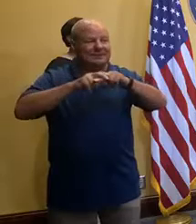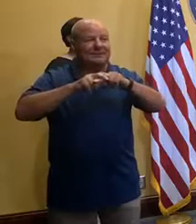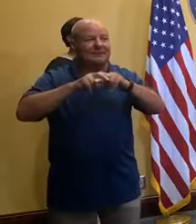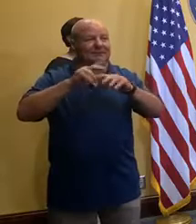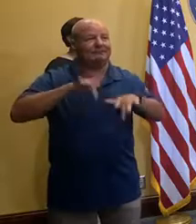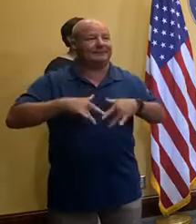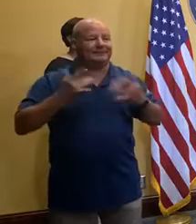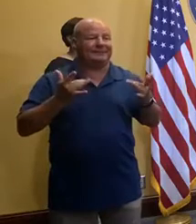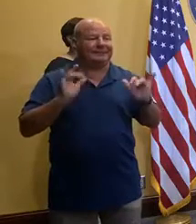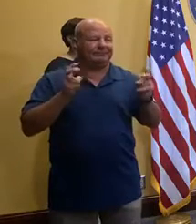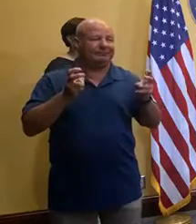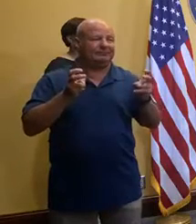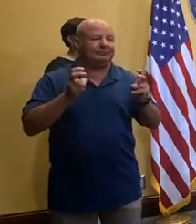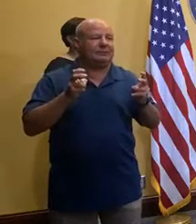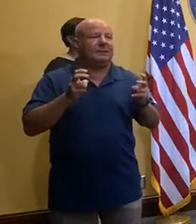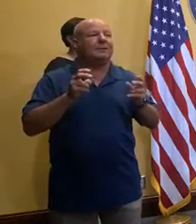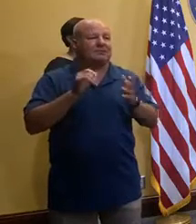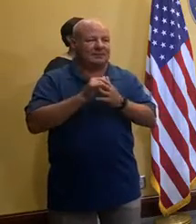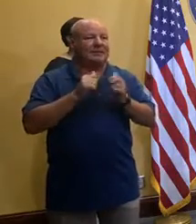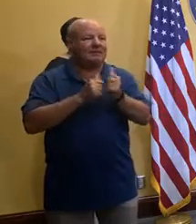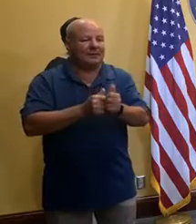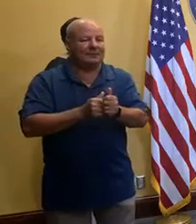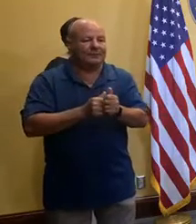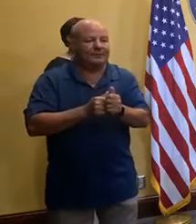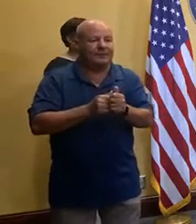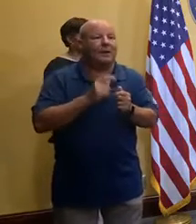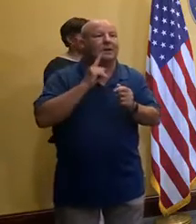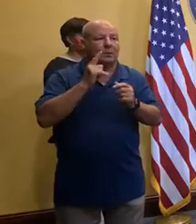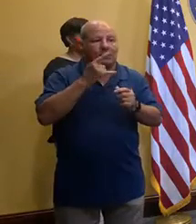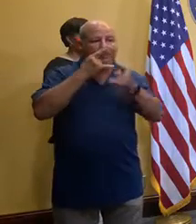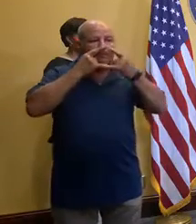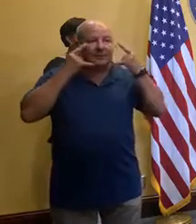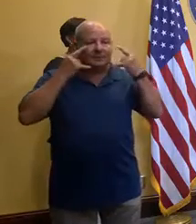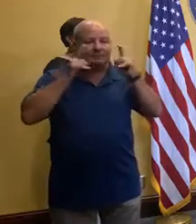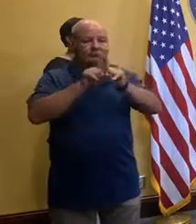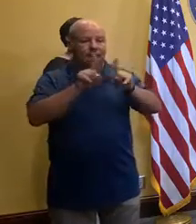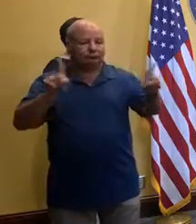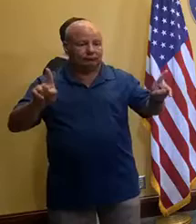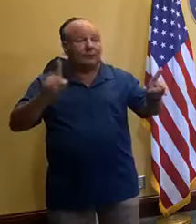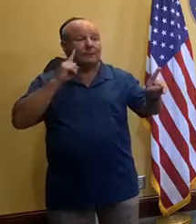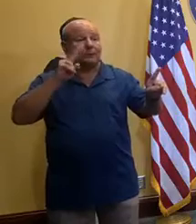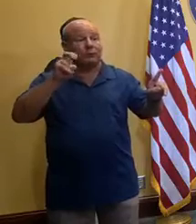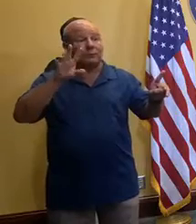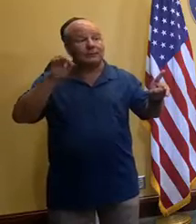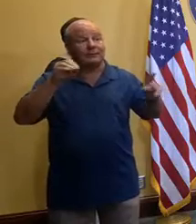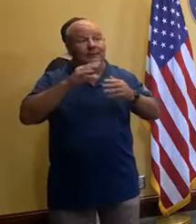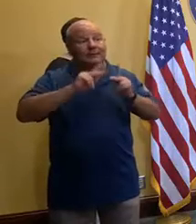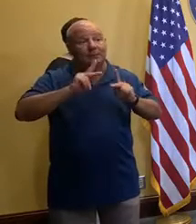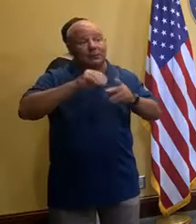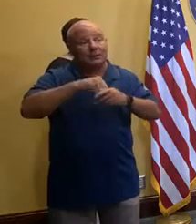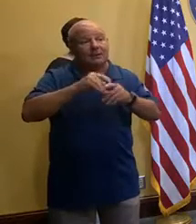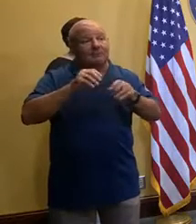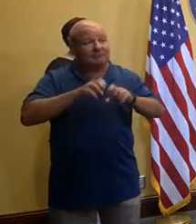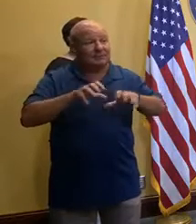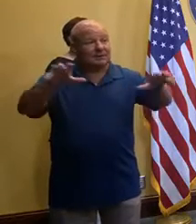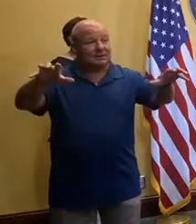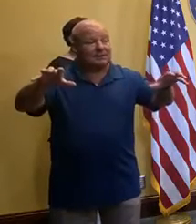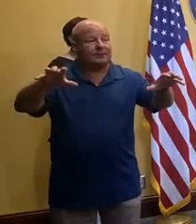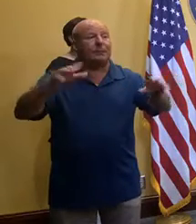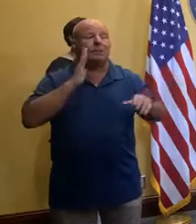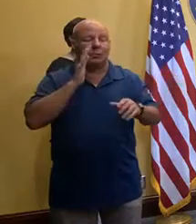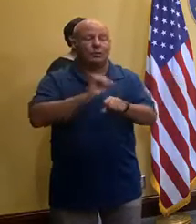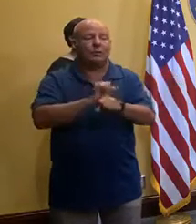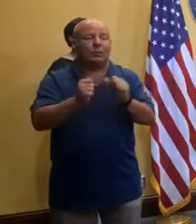will also be masking and social distancing for those 250 folks that are going to be in the stadium. And we're going to work with them to assess